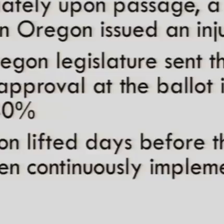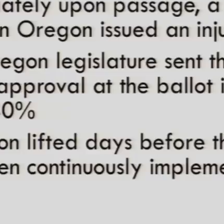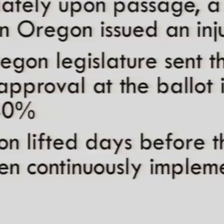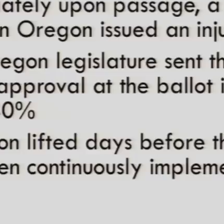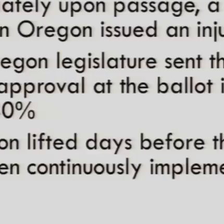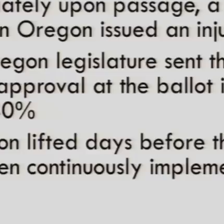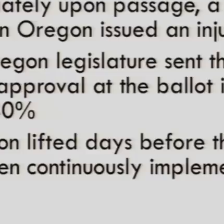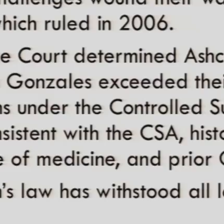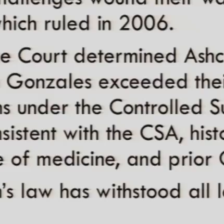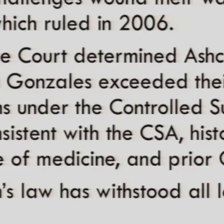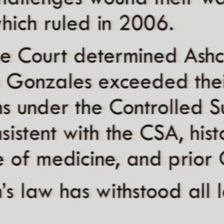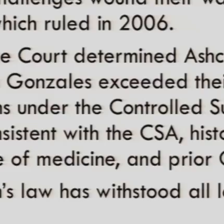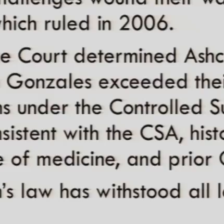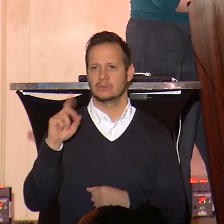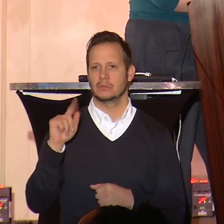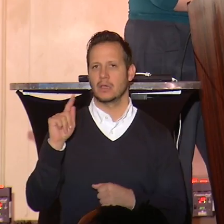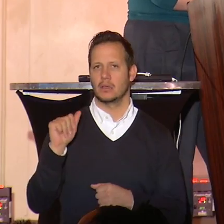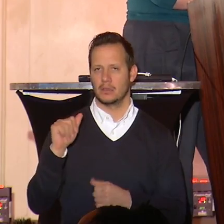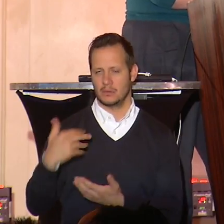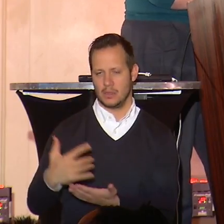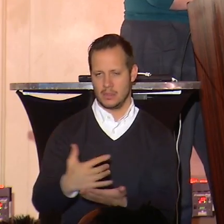of data that we have.